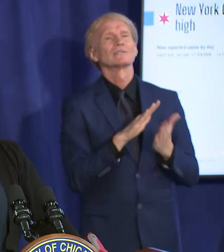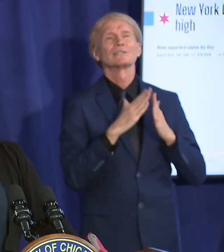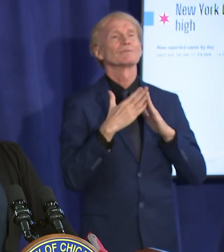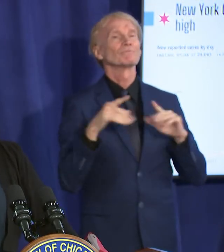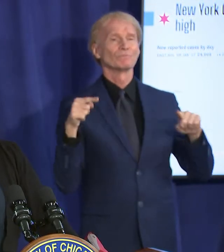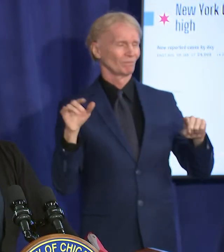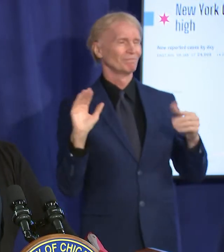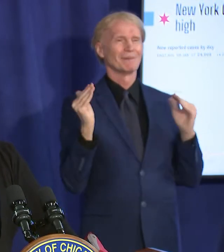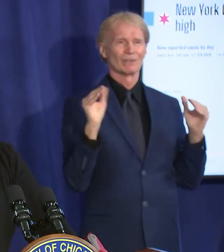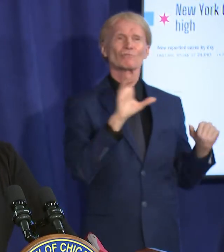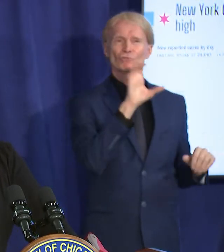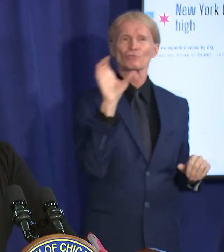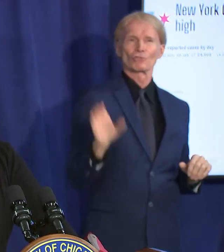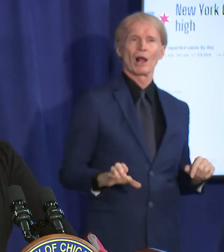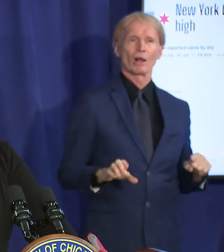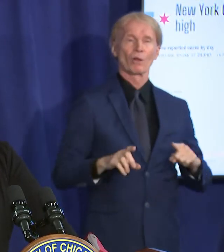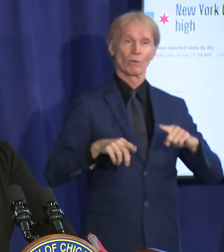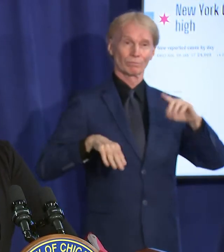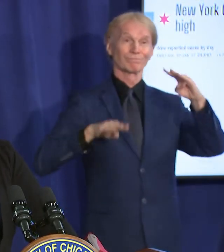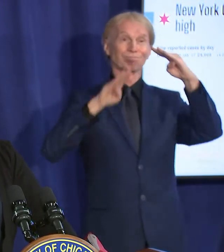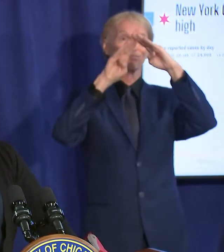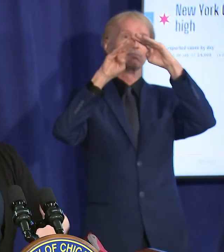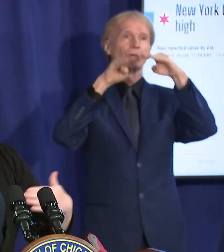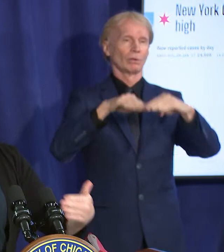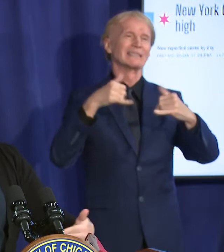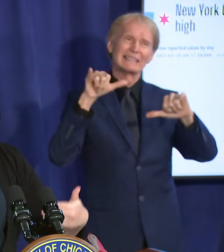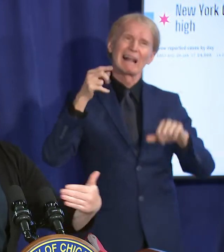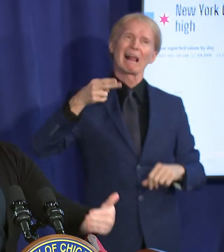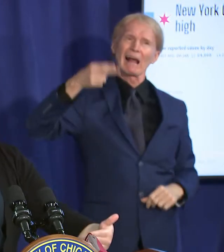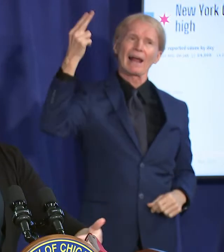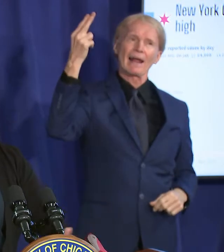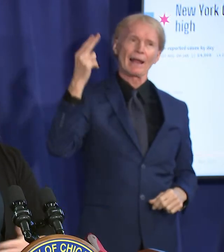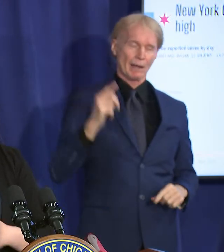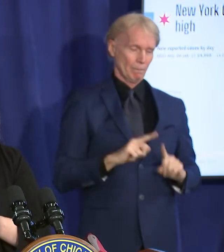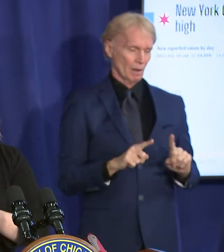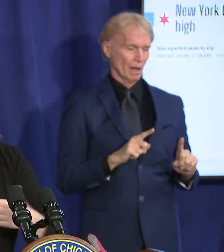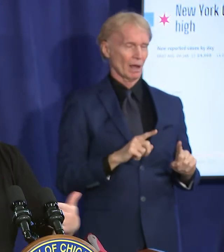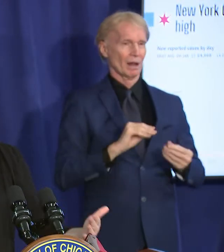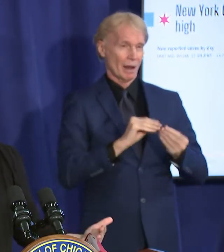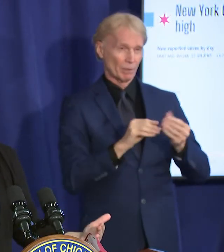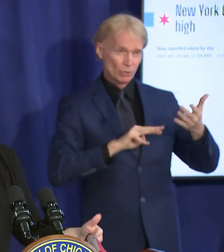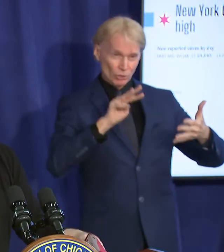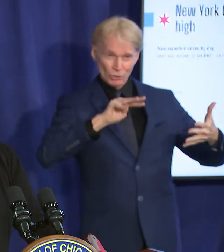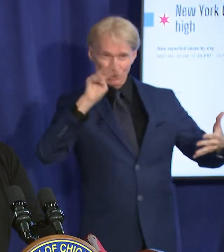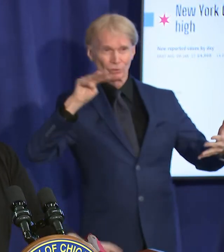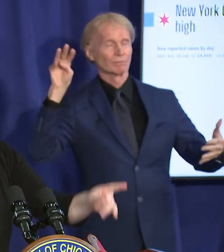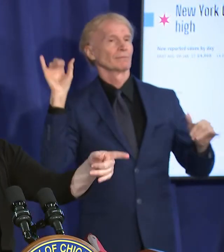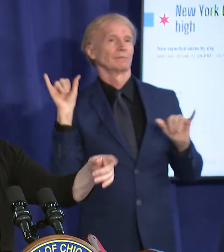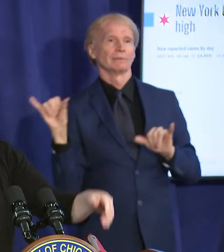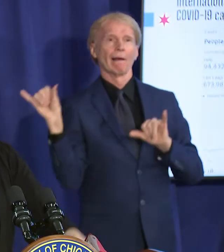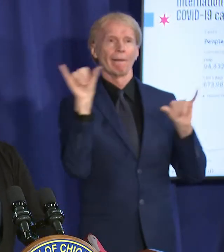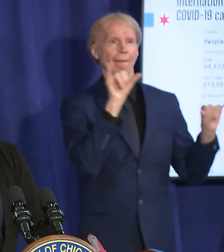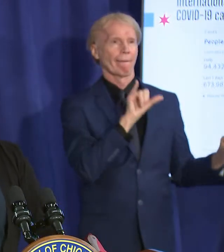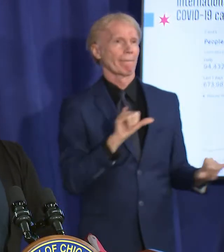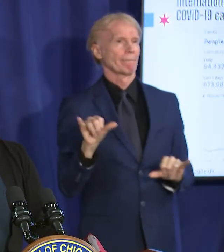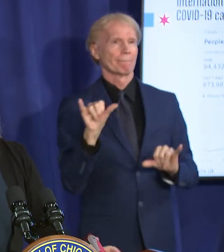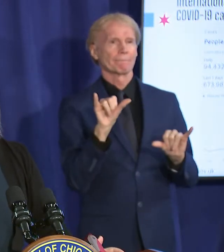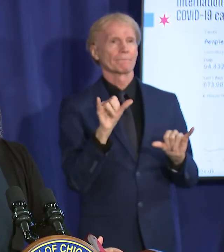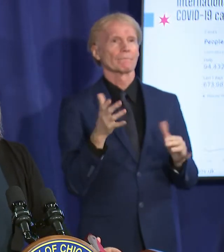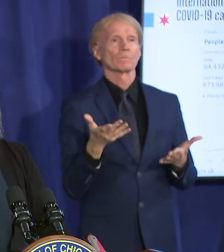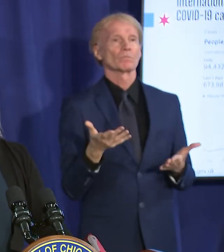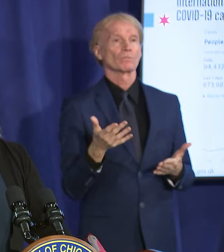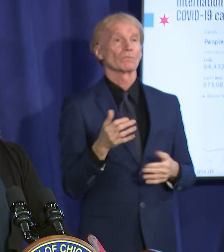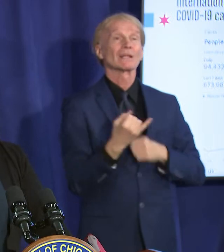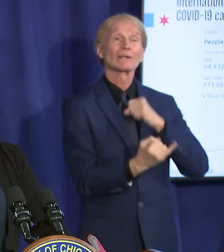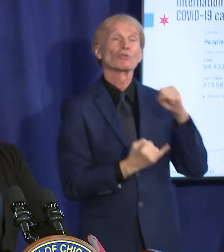Chicago, past the peak, but still very high. And these patterns that we've been seeing here are consistent across other settings.